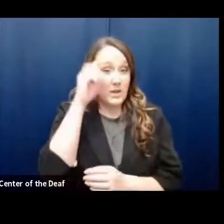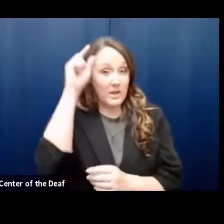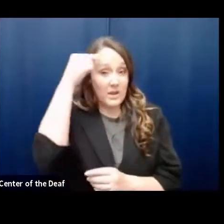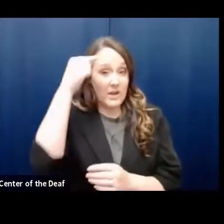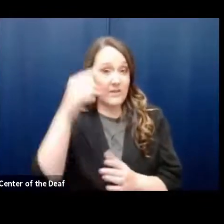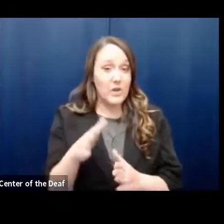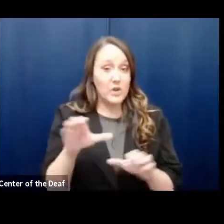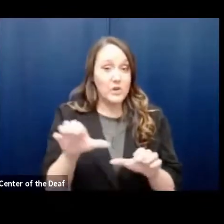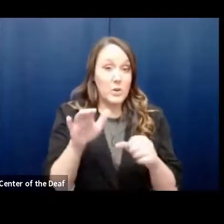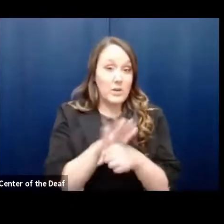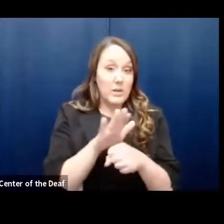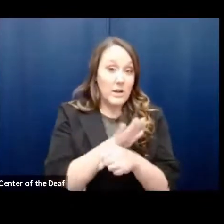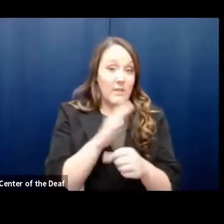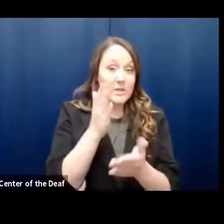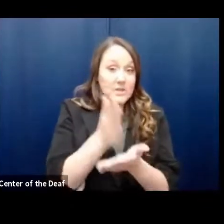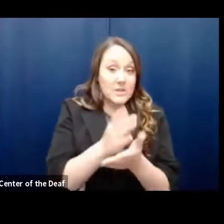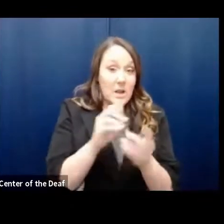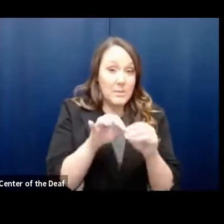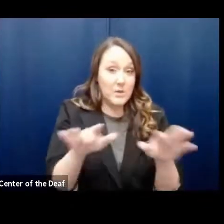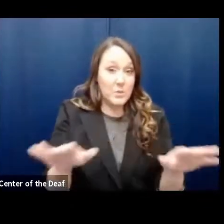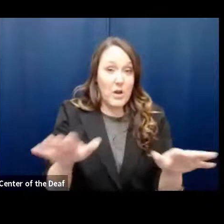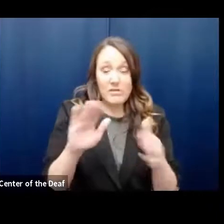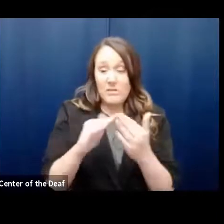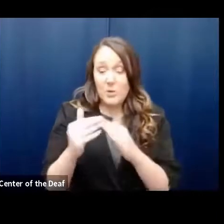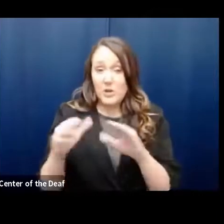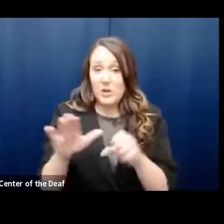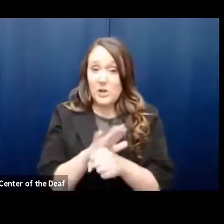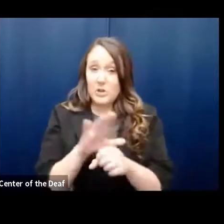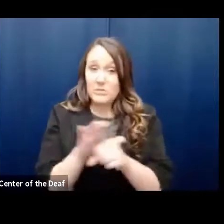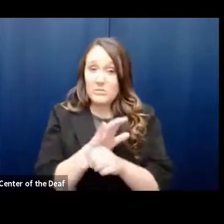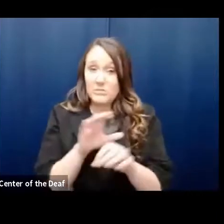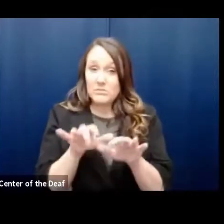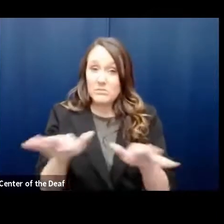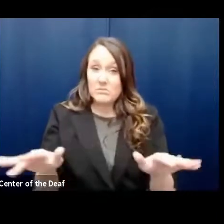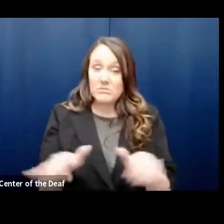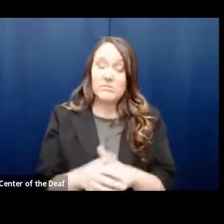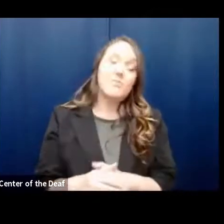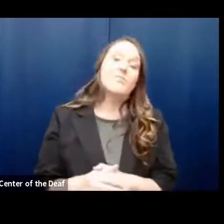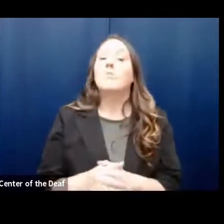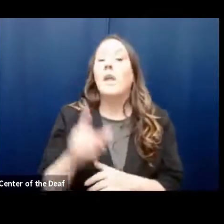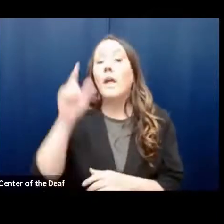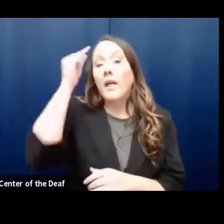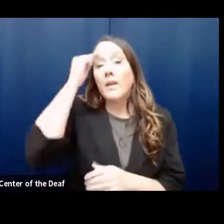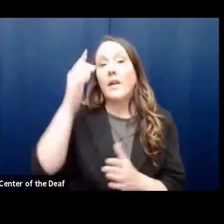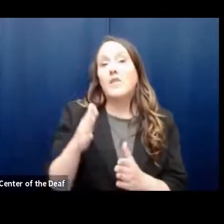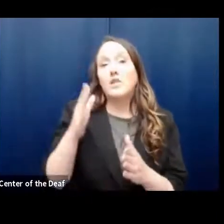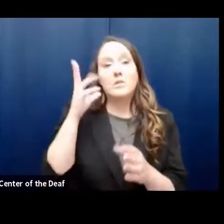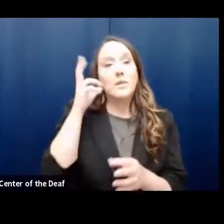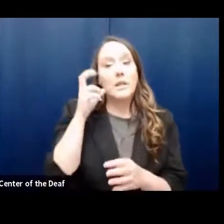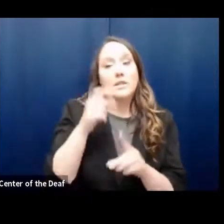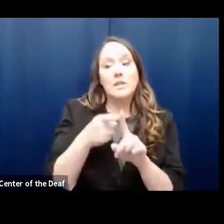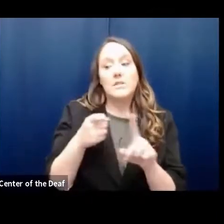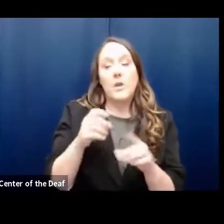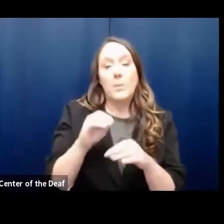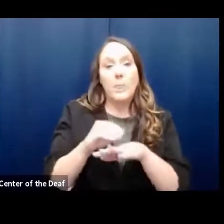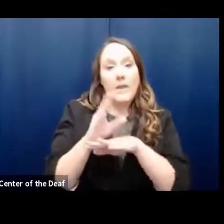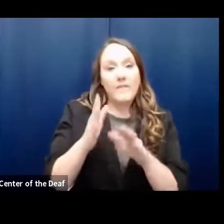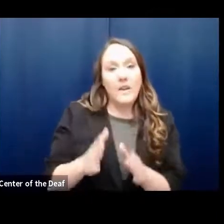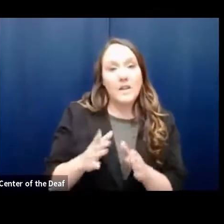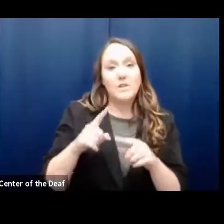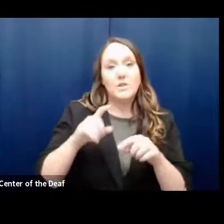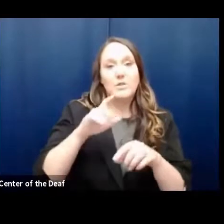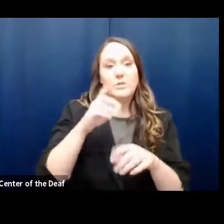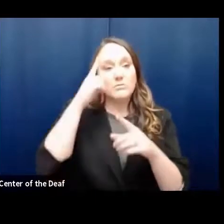of COVID-19, and is our community doing enough? Well, the governor is listening to his advisors and making his decisions based on the information that he